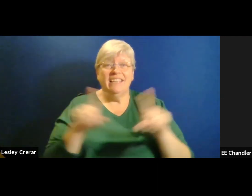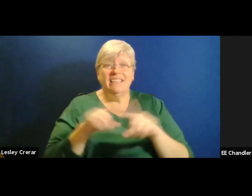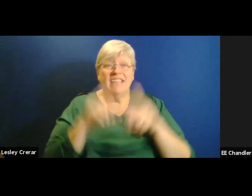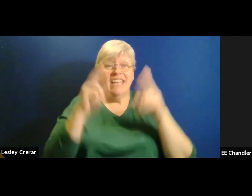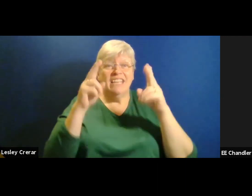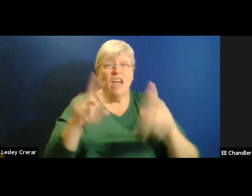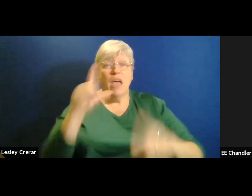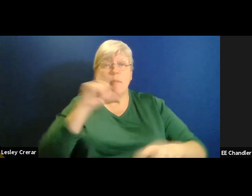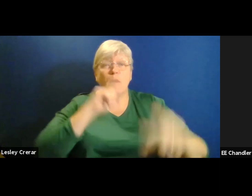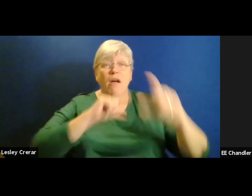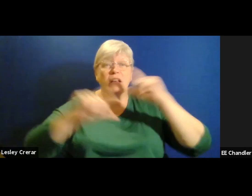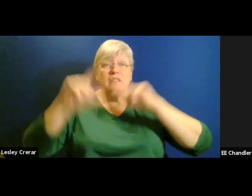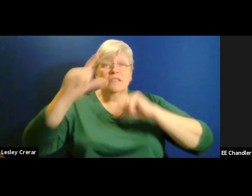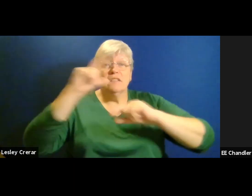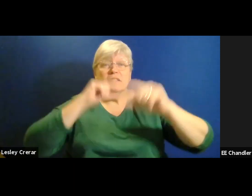birds.